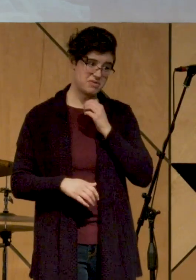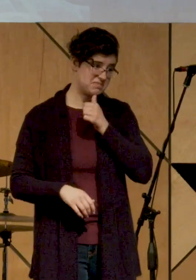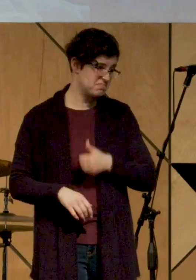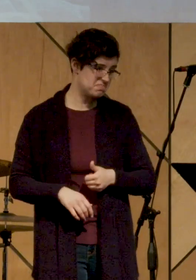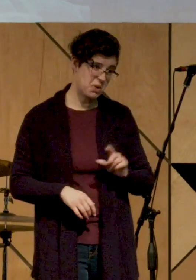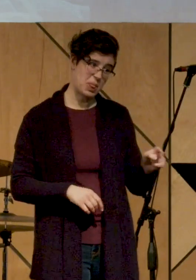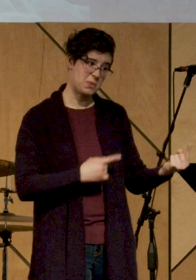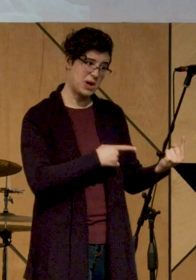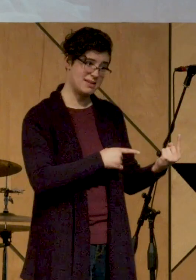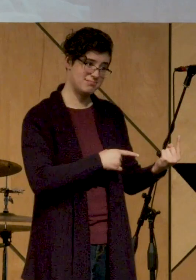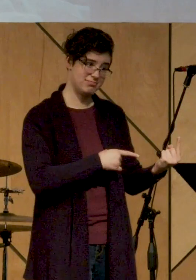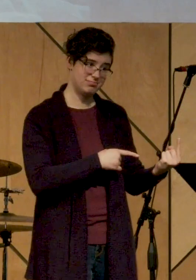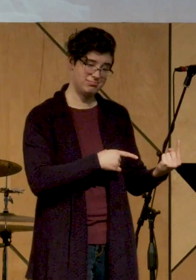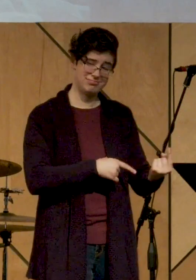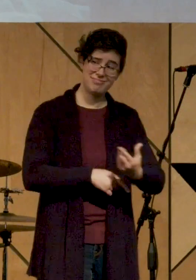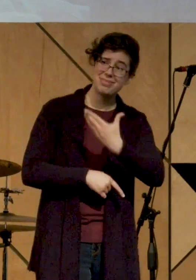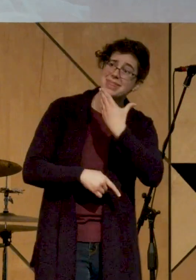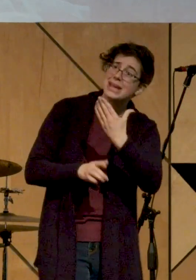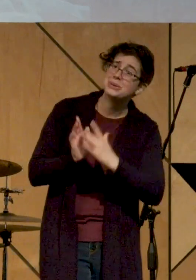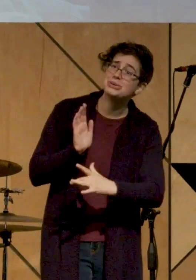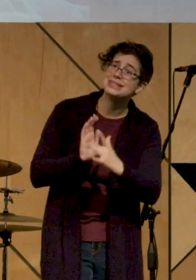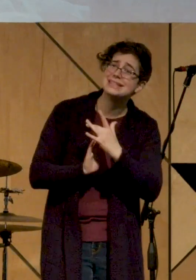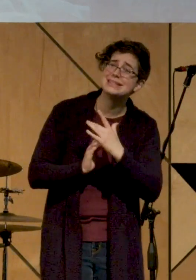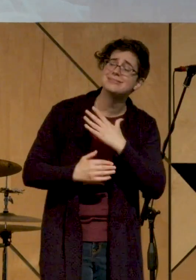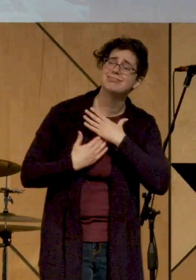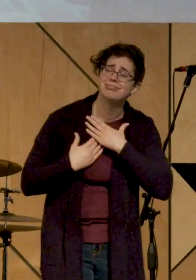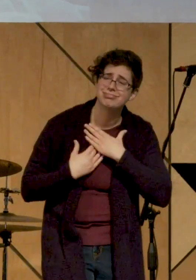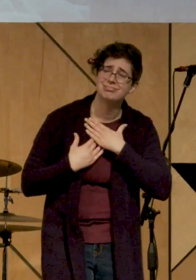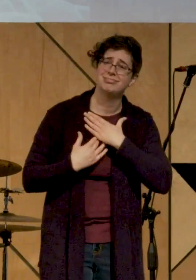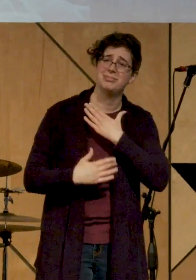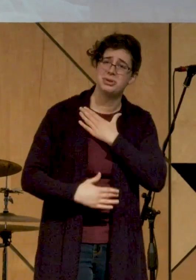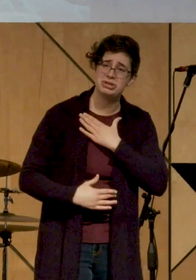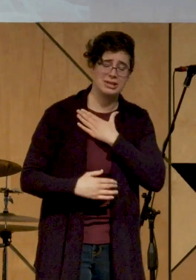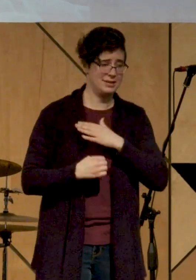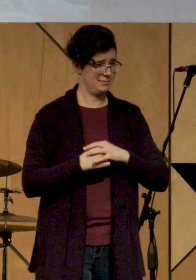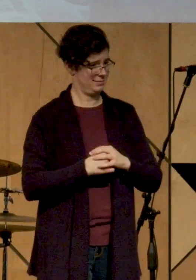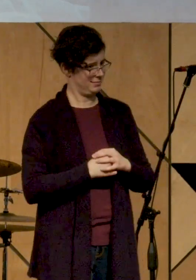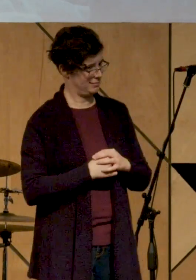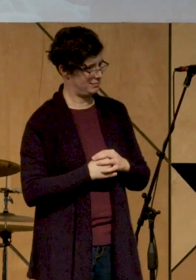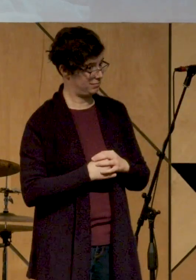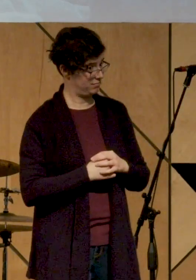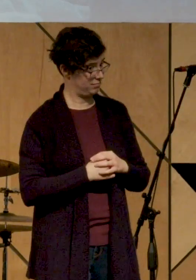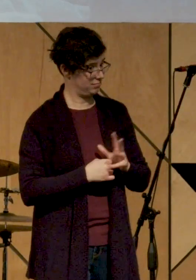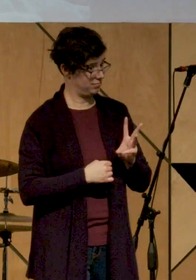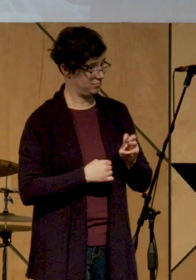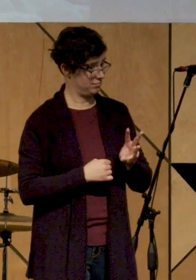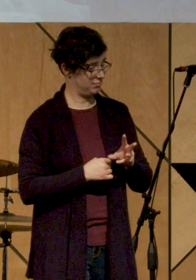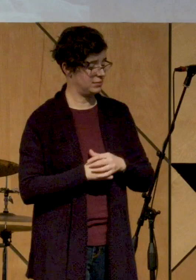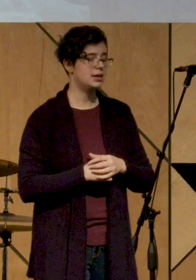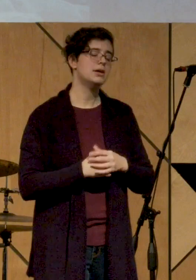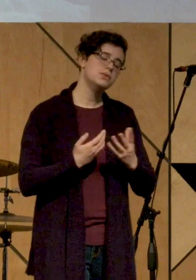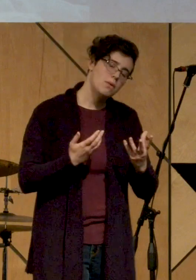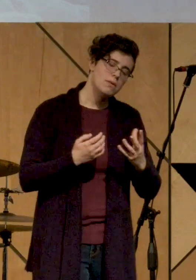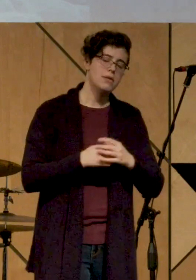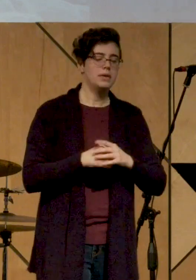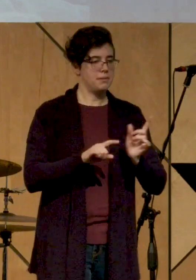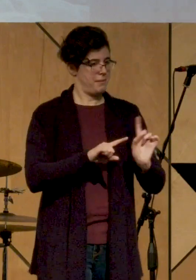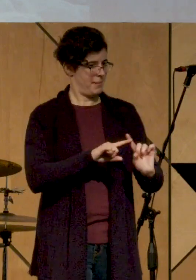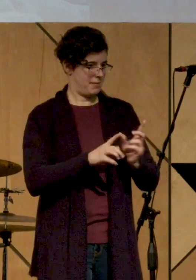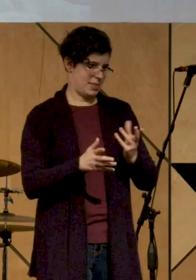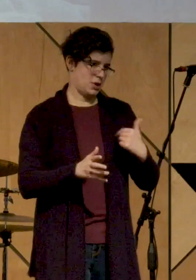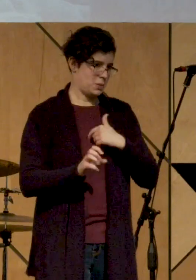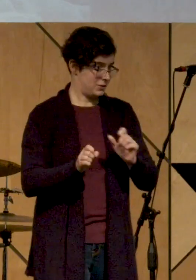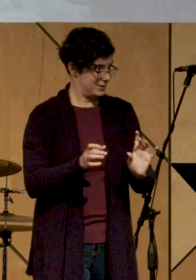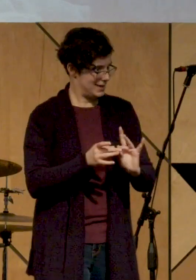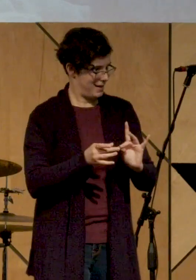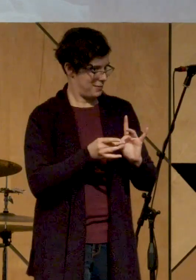you. Only one came back to thank God for all that he's done. So there's all kinds of things we could say about that